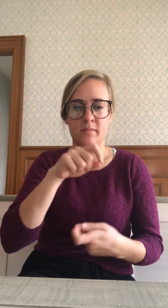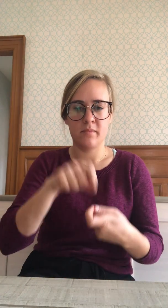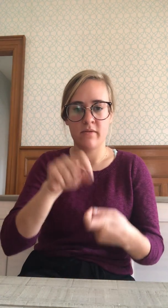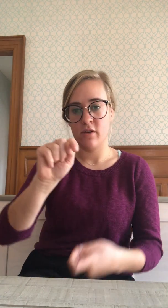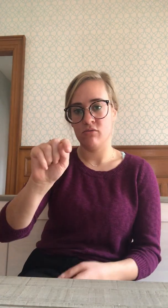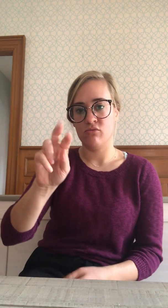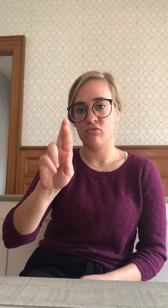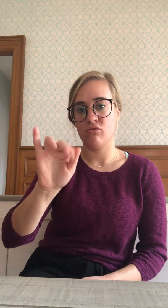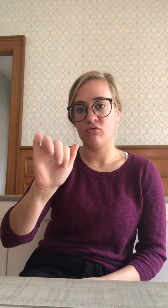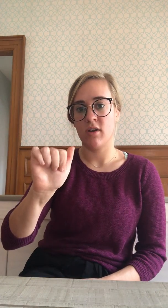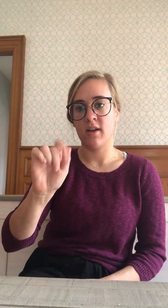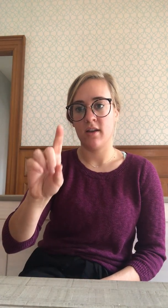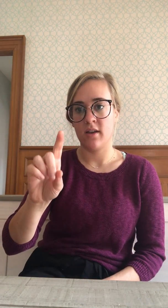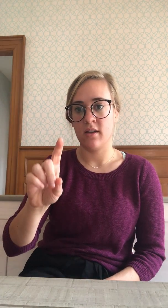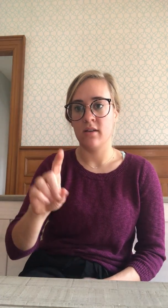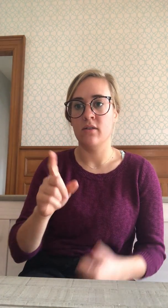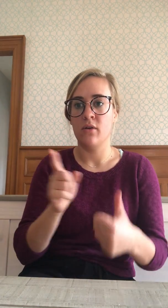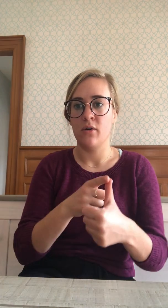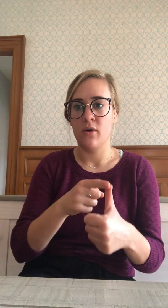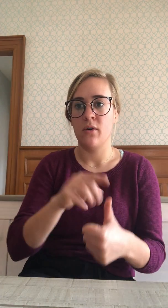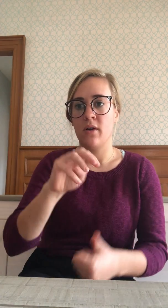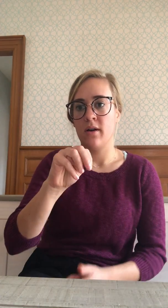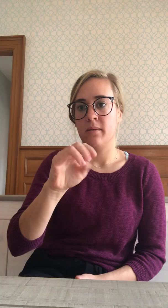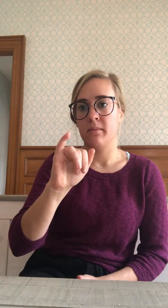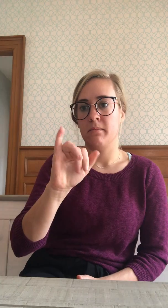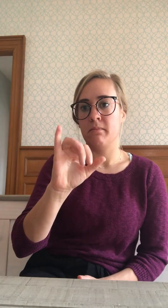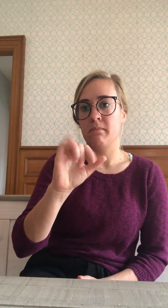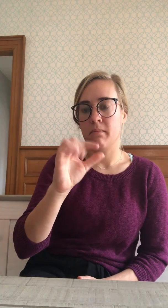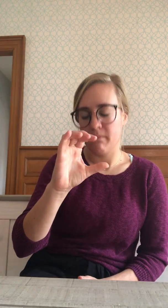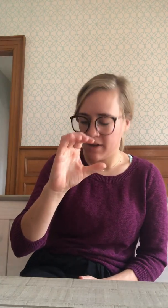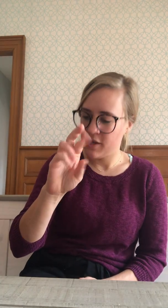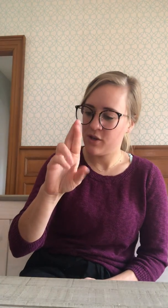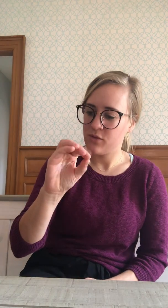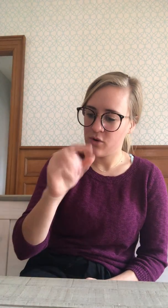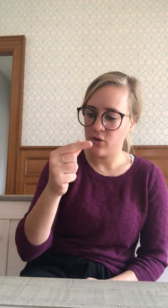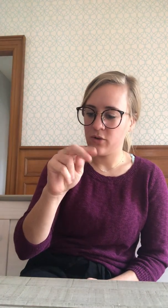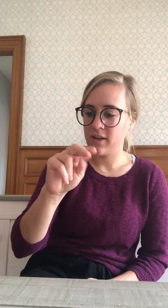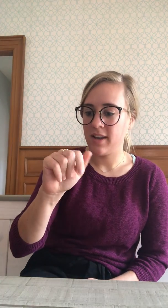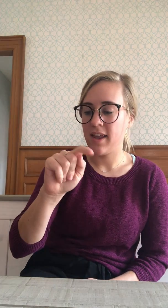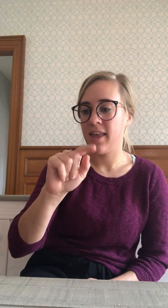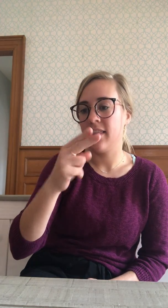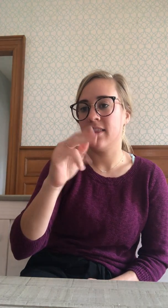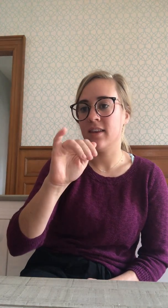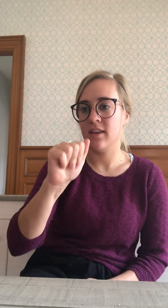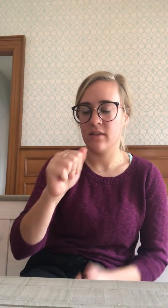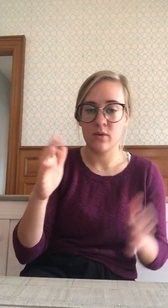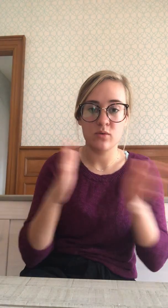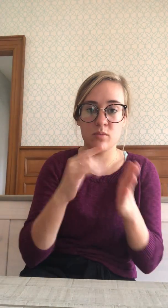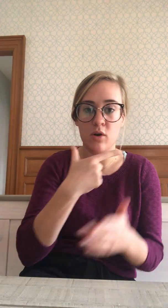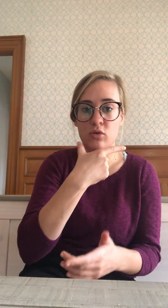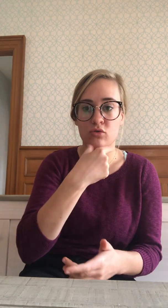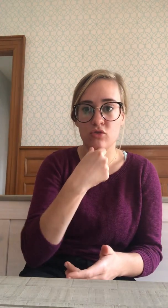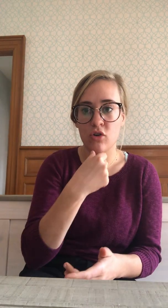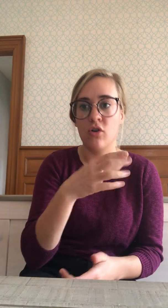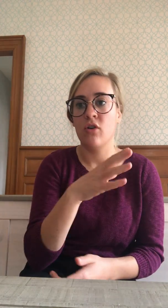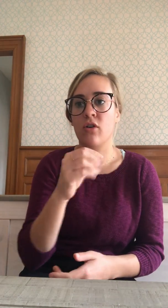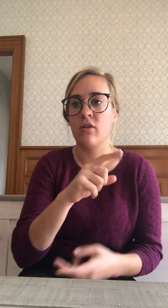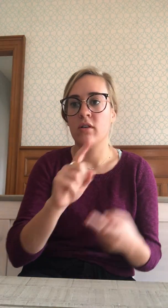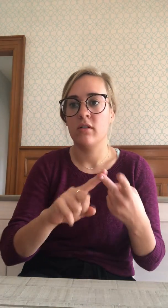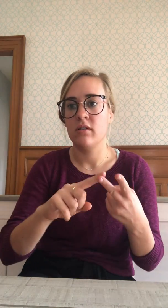triad is micronaphia, that means small jaw, cleft palate, and glossoptosis. Glossoptosis